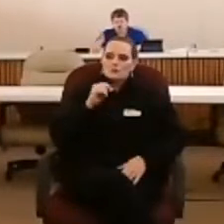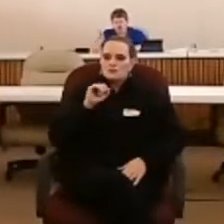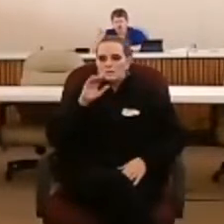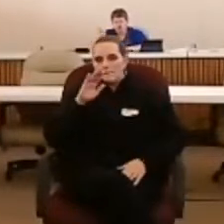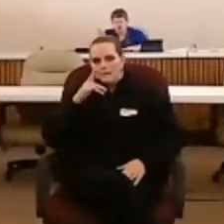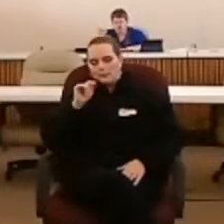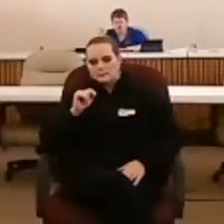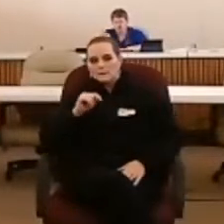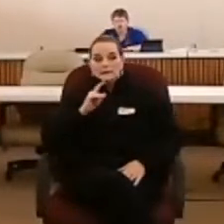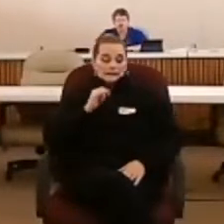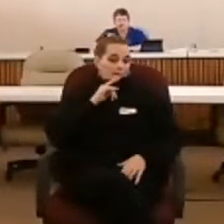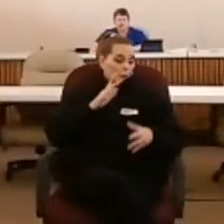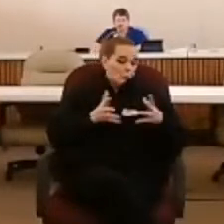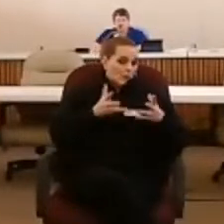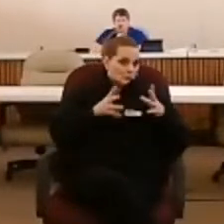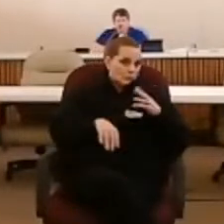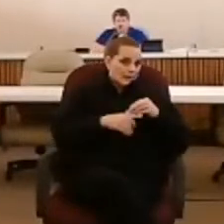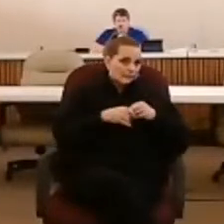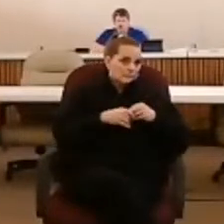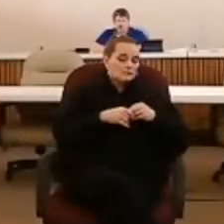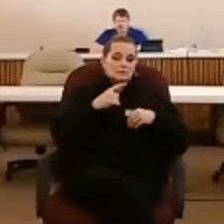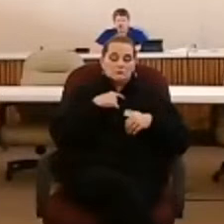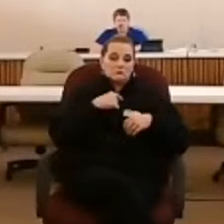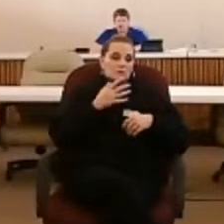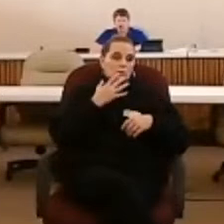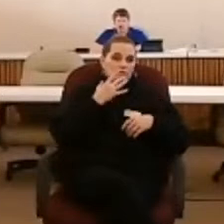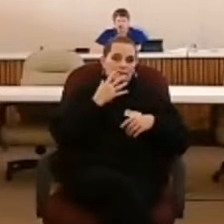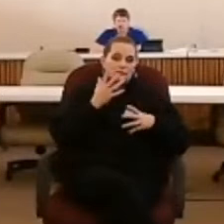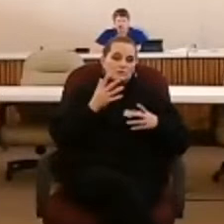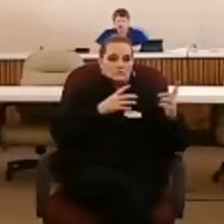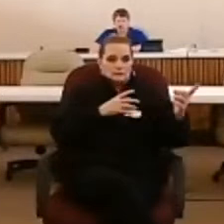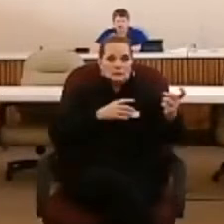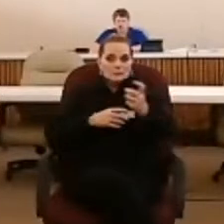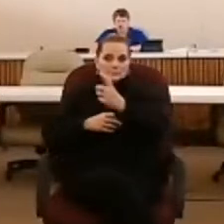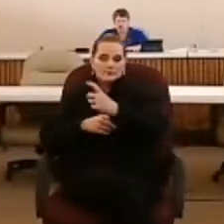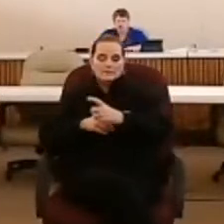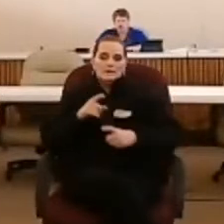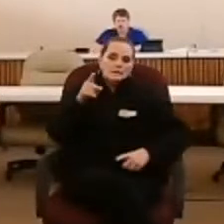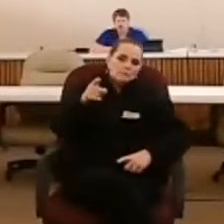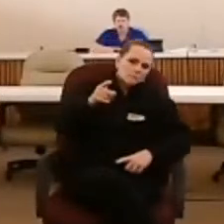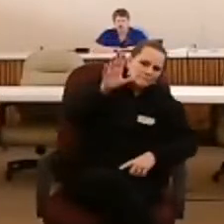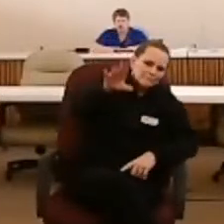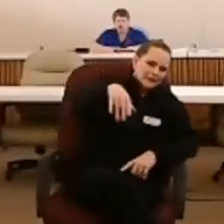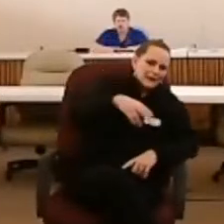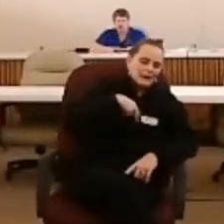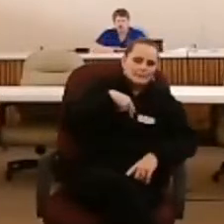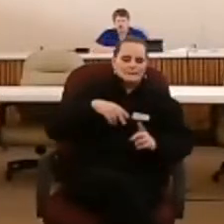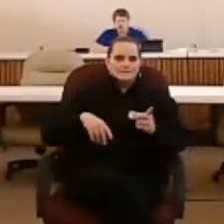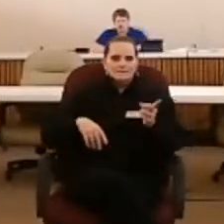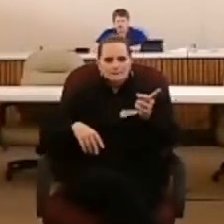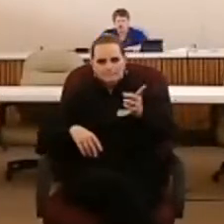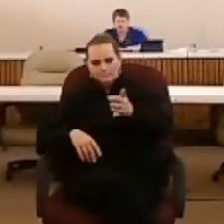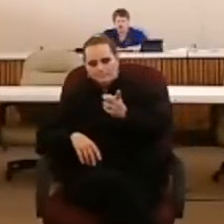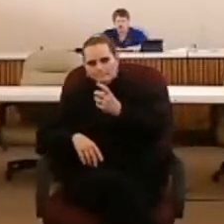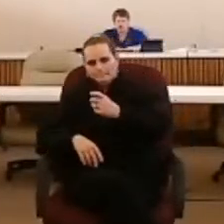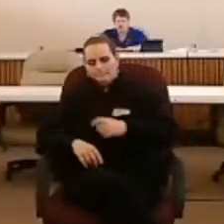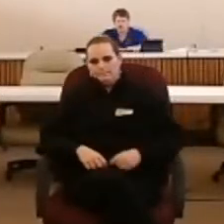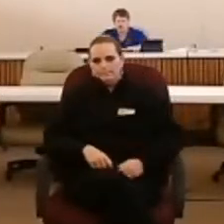wanted to add something, you just do us a favor and step up to the mic. That's Okay.